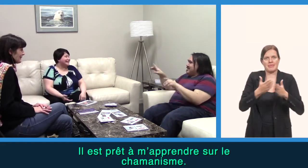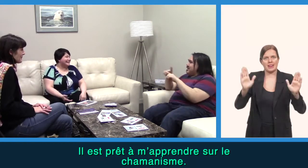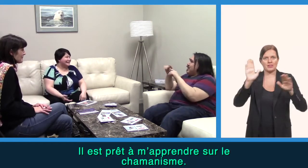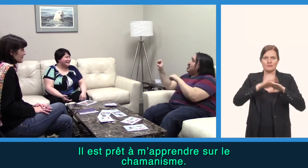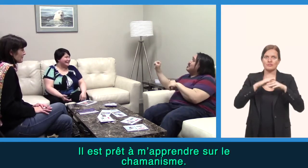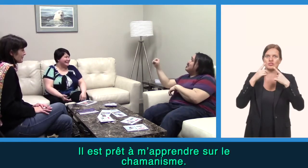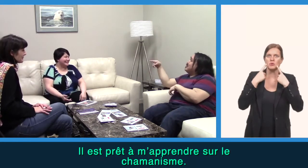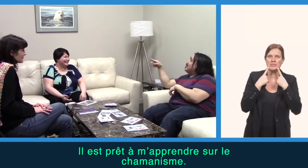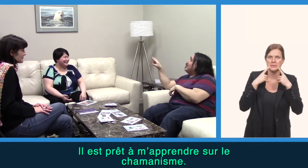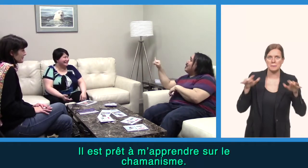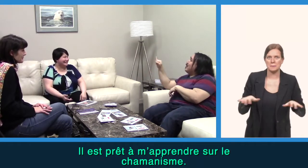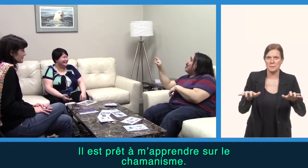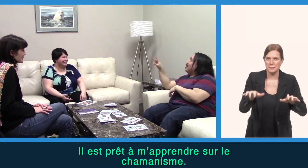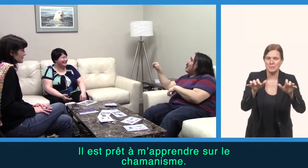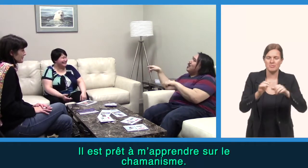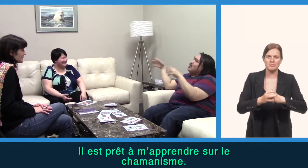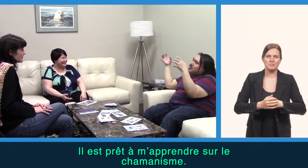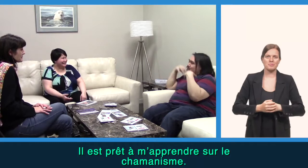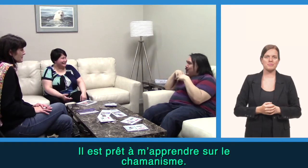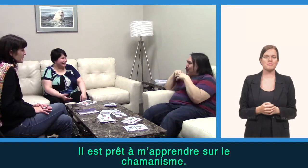yeah.